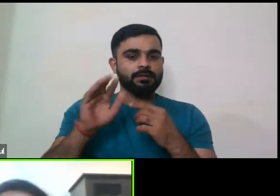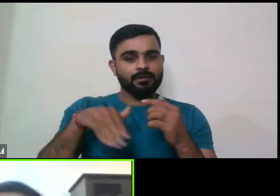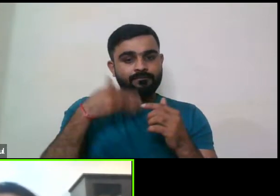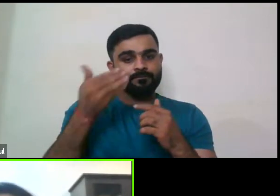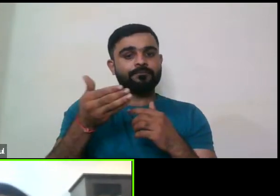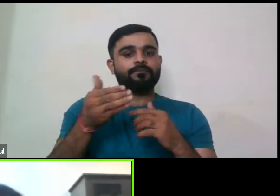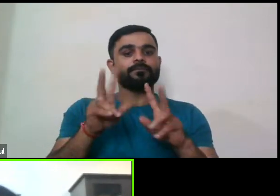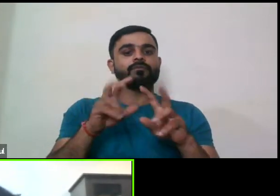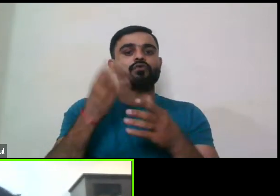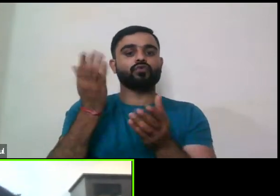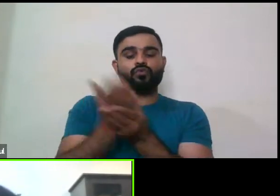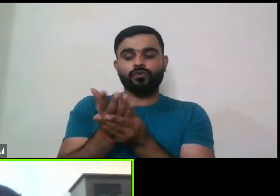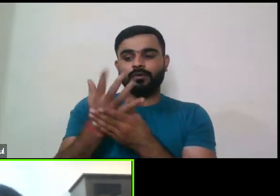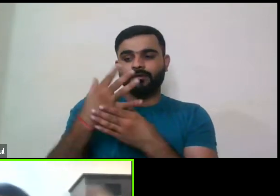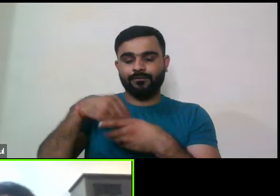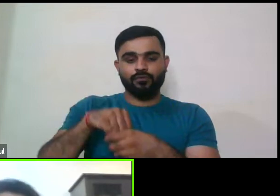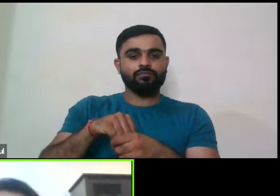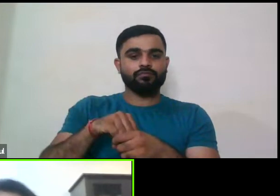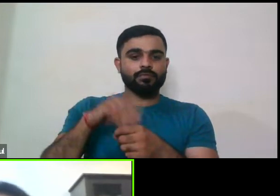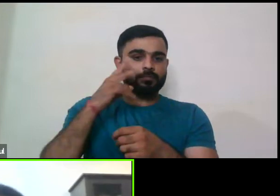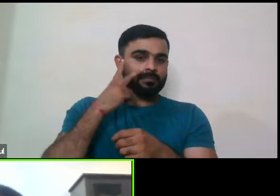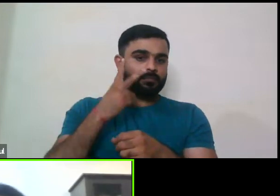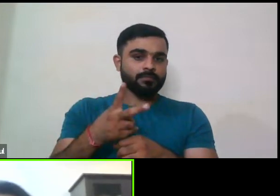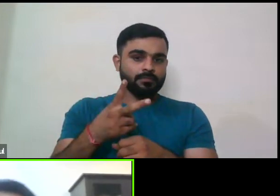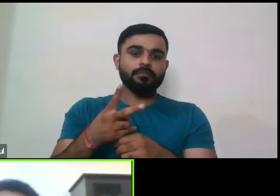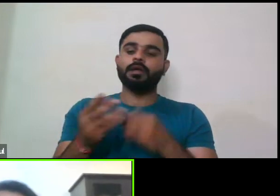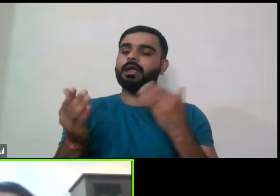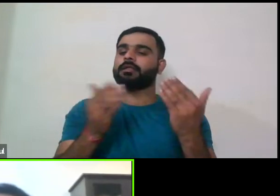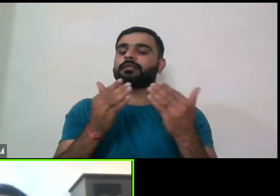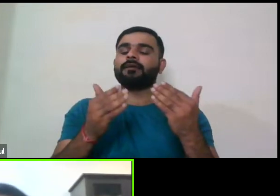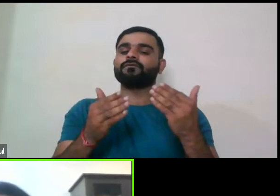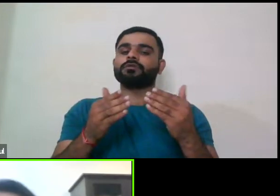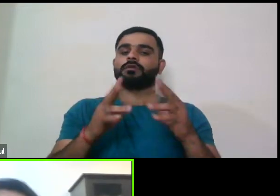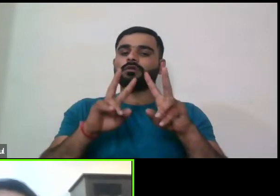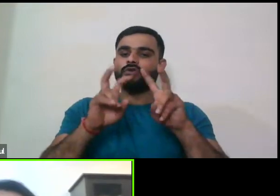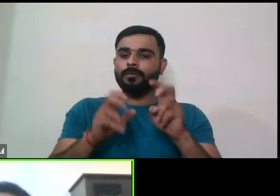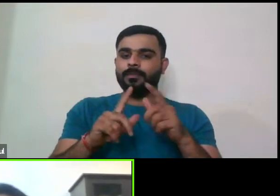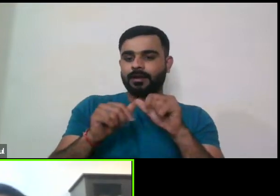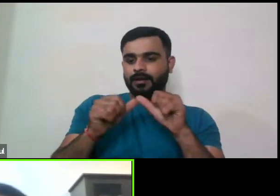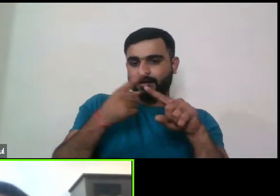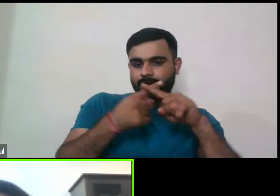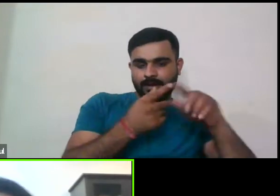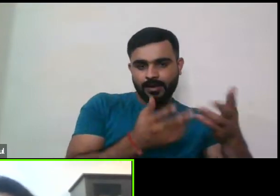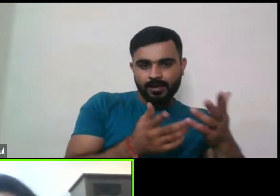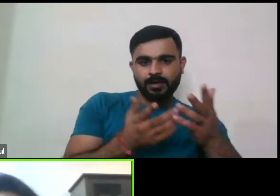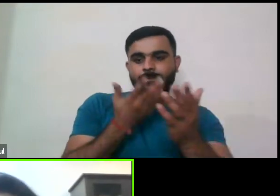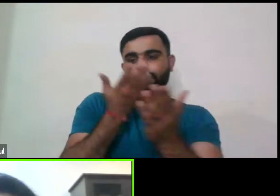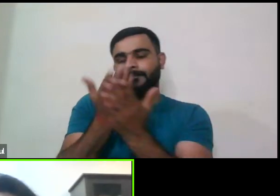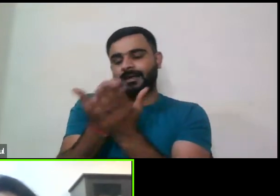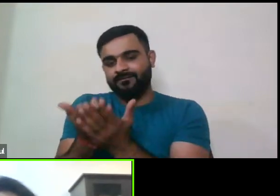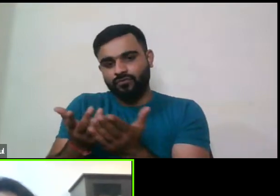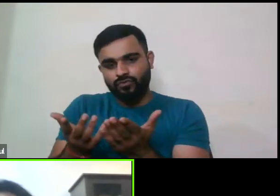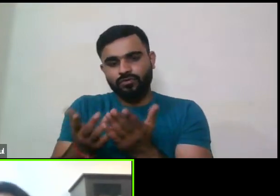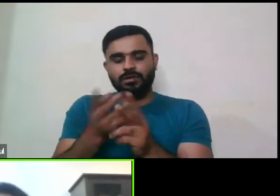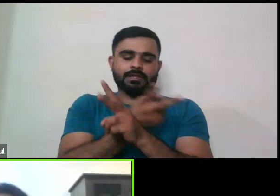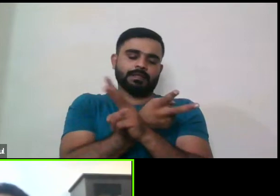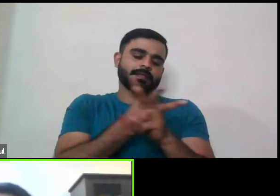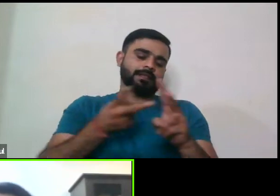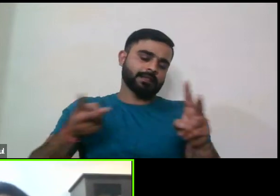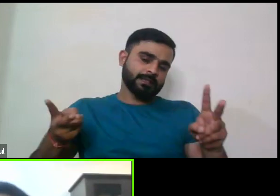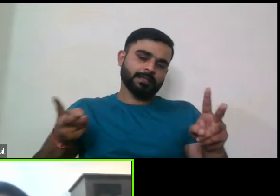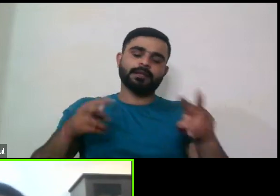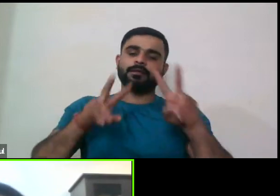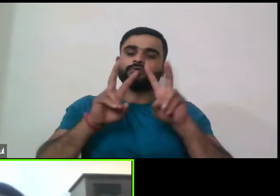that, the book does go into looking at whether it is service matters, tax matters, appeals, so on and so